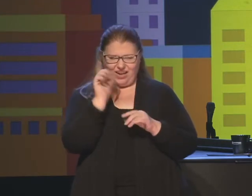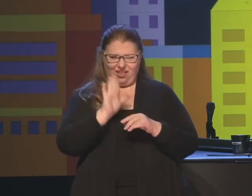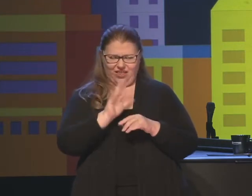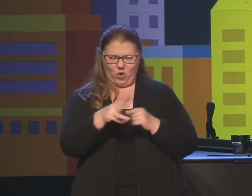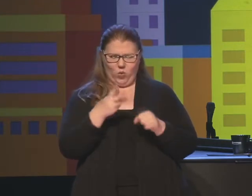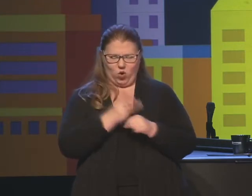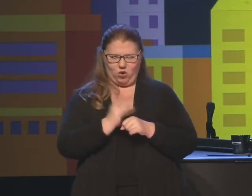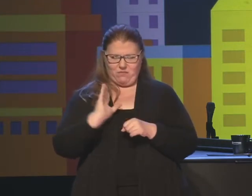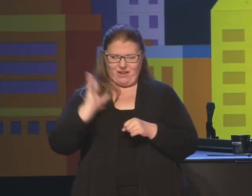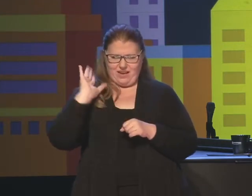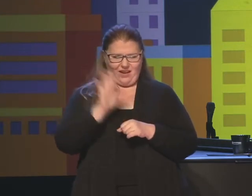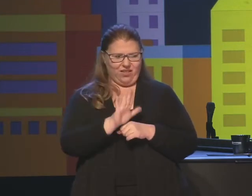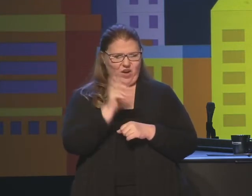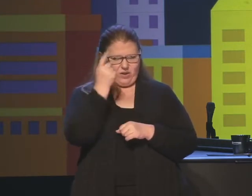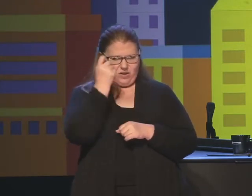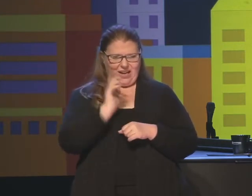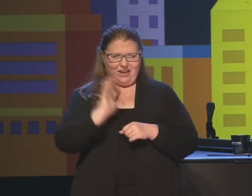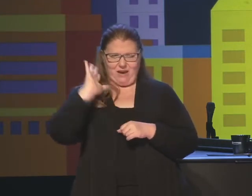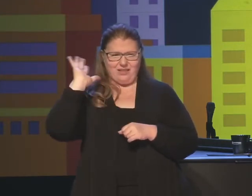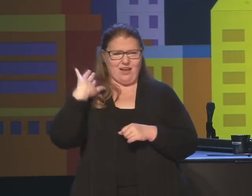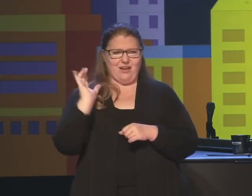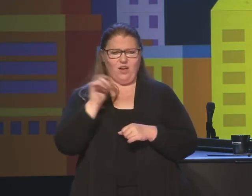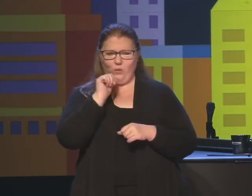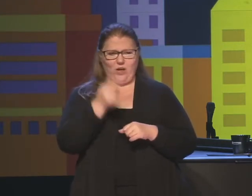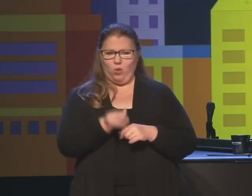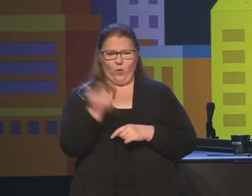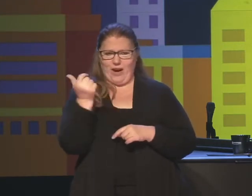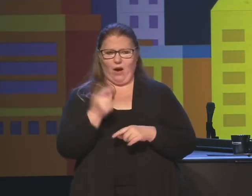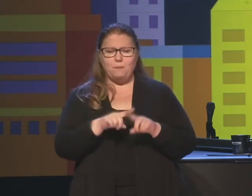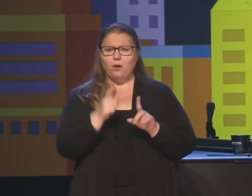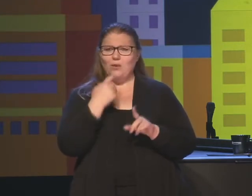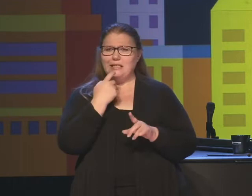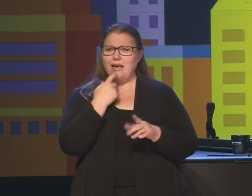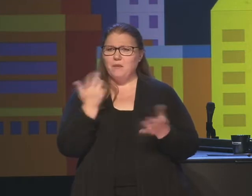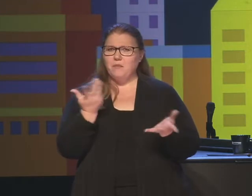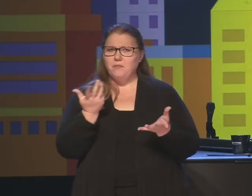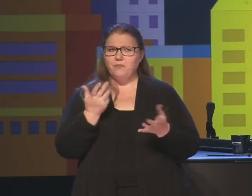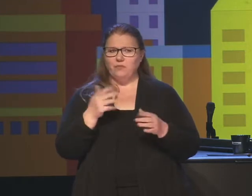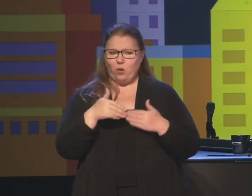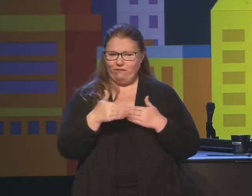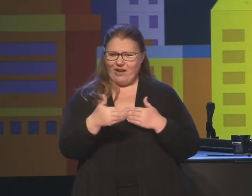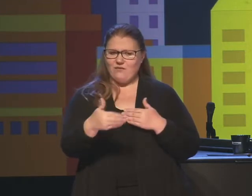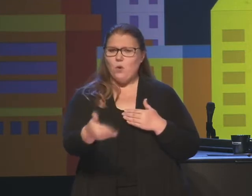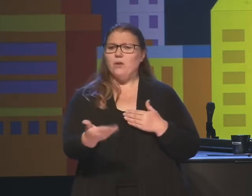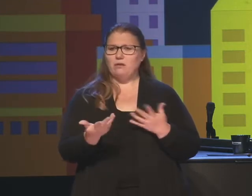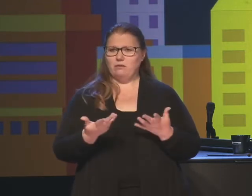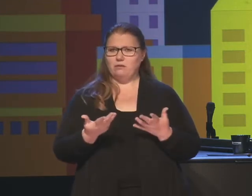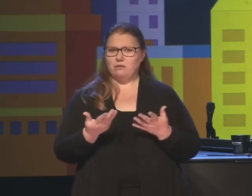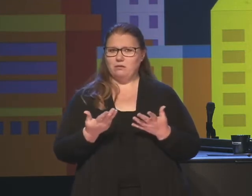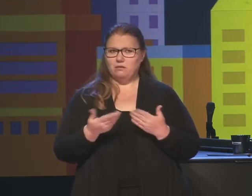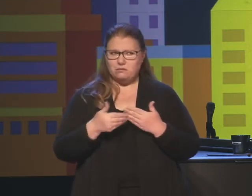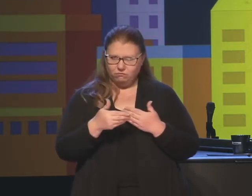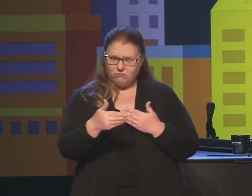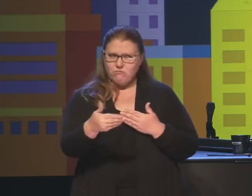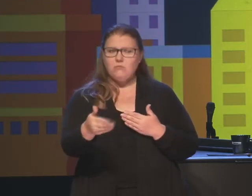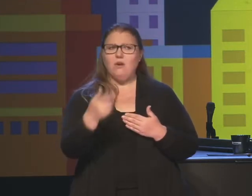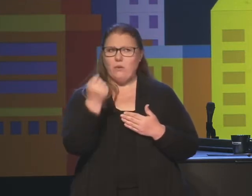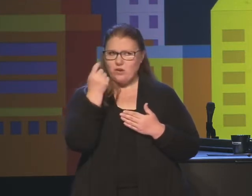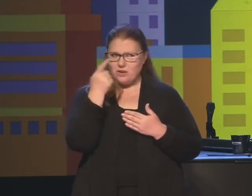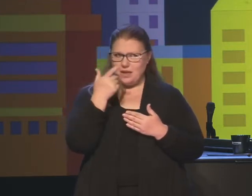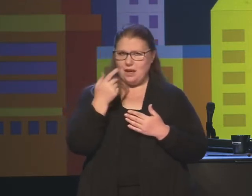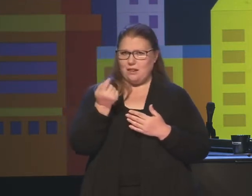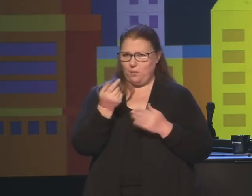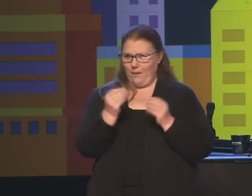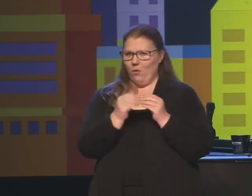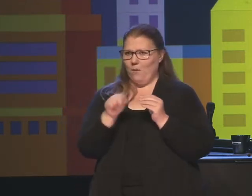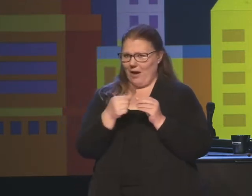with their understandings? We don't throw it out, but we say, okay, we can fast forward now. Like, we kind of understand a bit more about